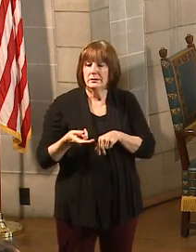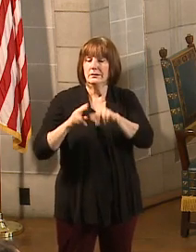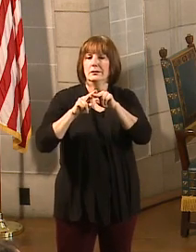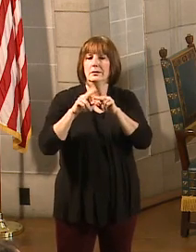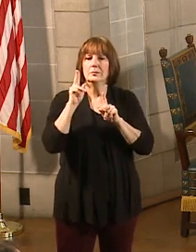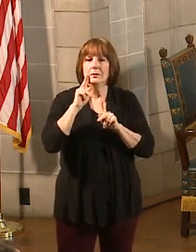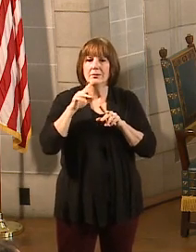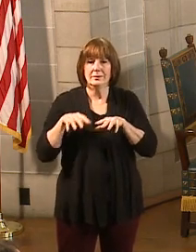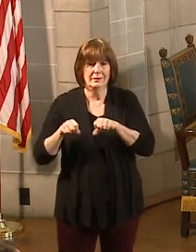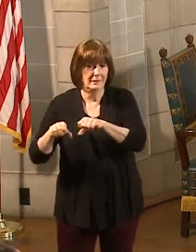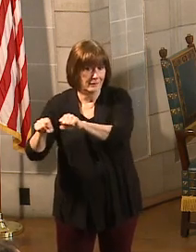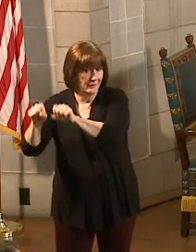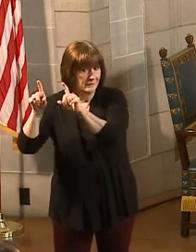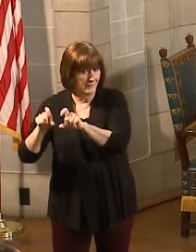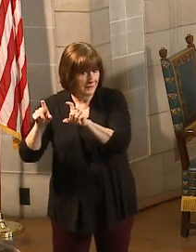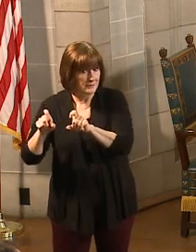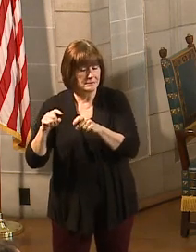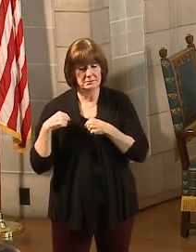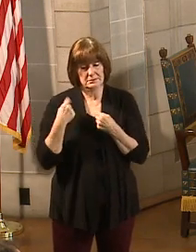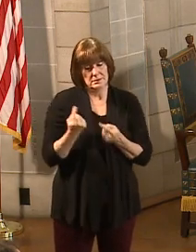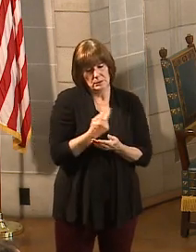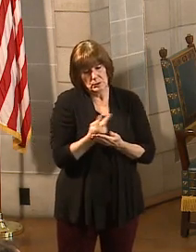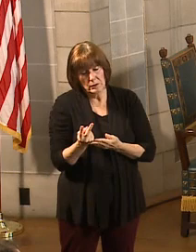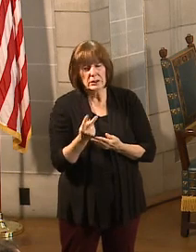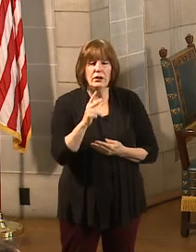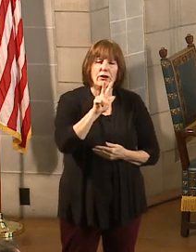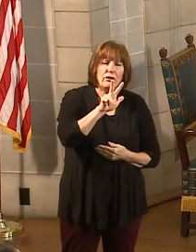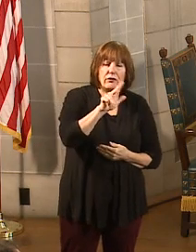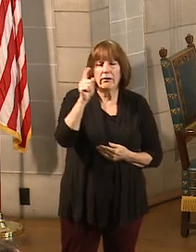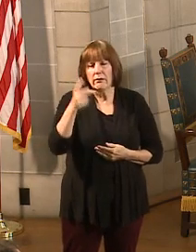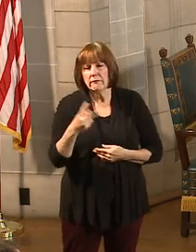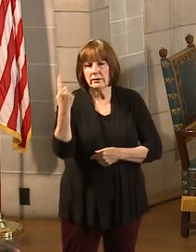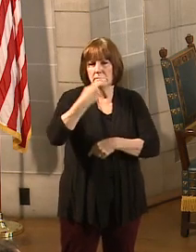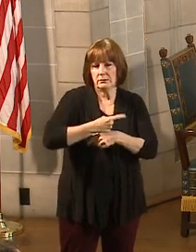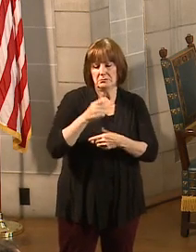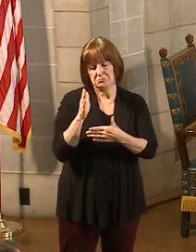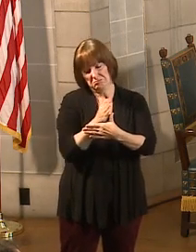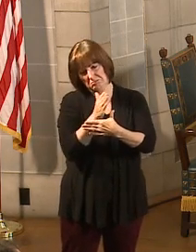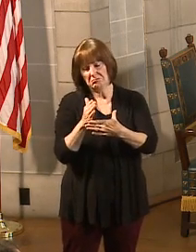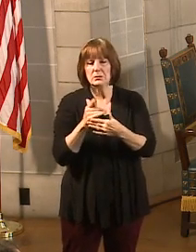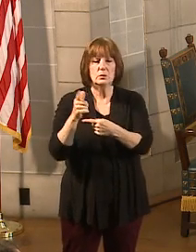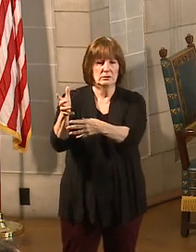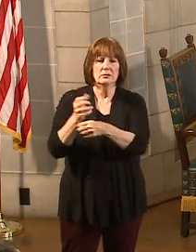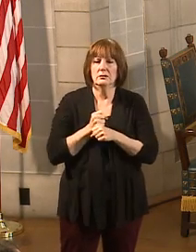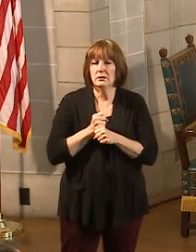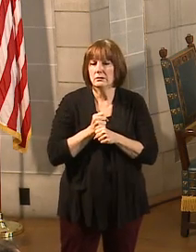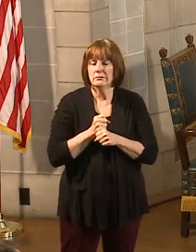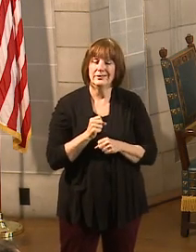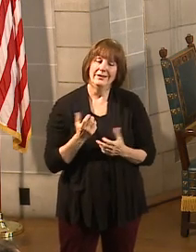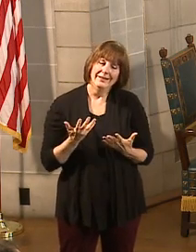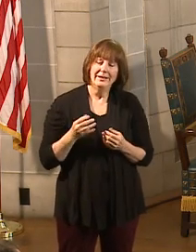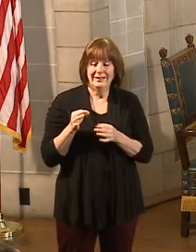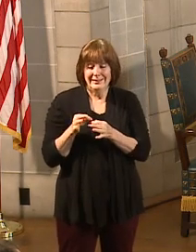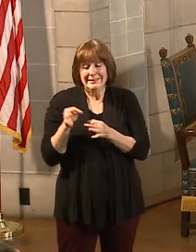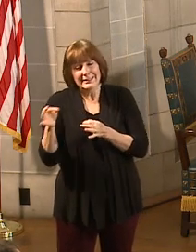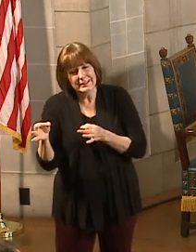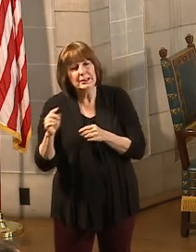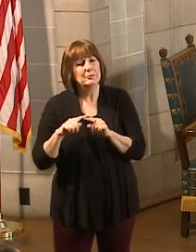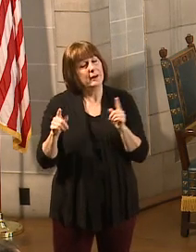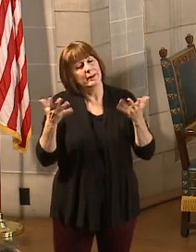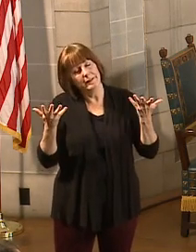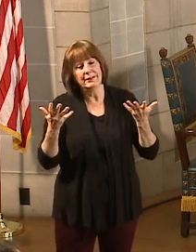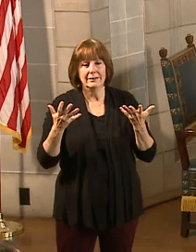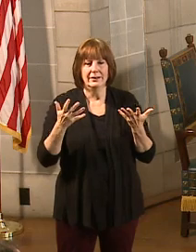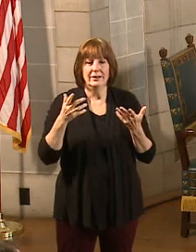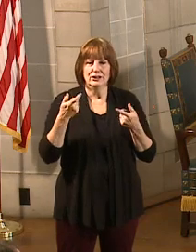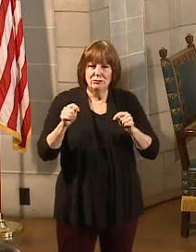forth. Over the last couple of weeks, we've been about 3.5 days on average to get those results back. It's longer than what we'd like. We're working to expand the capacity